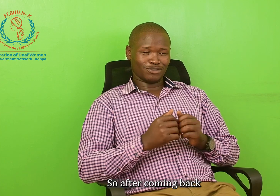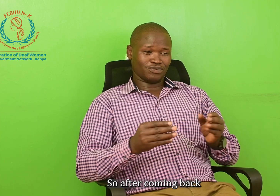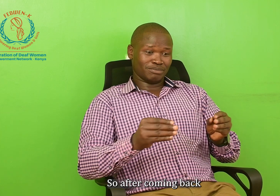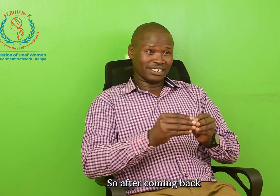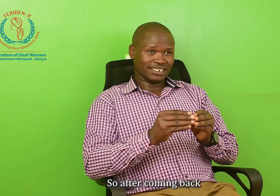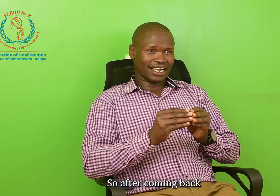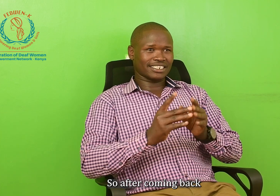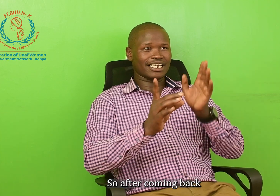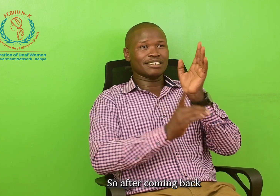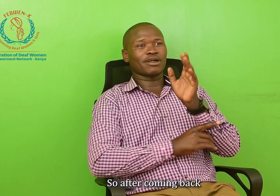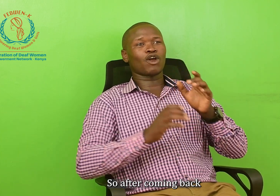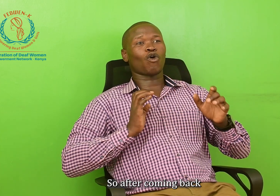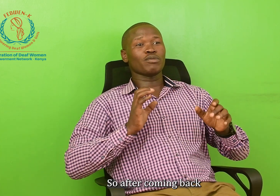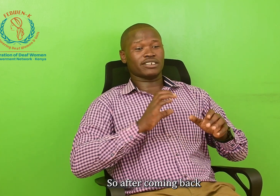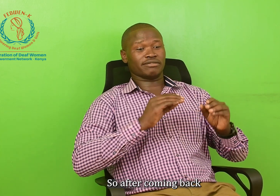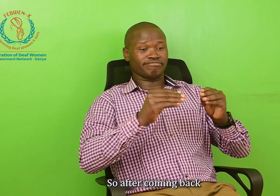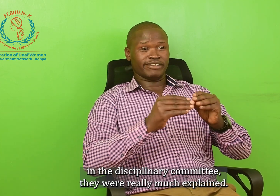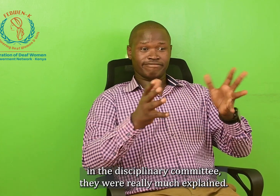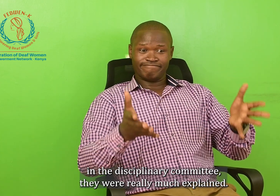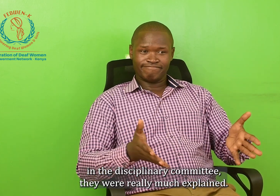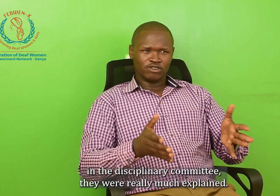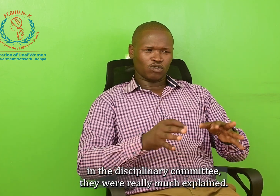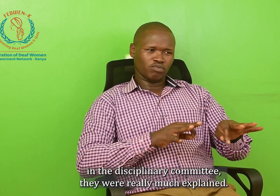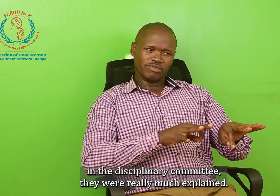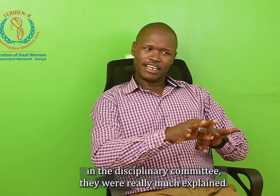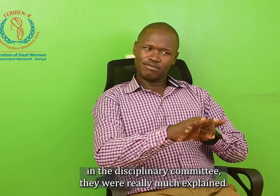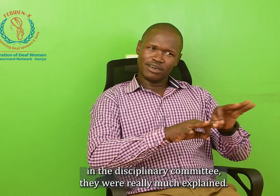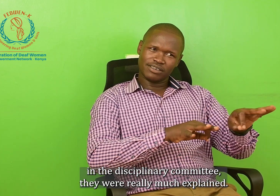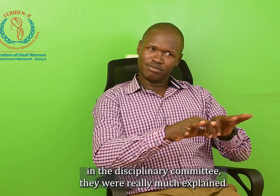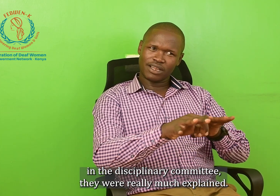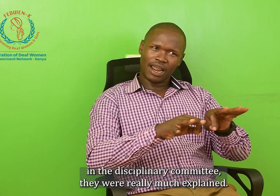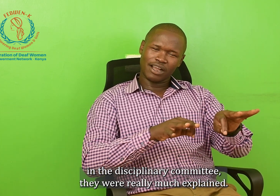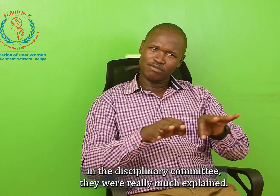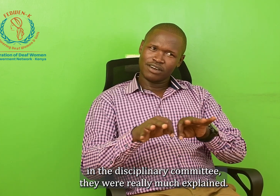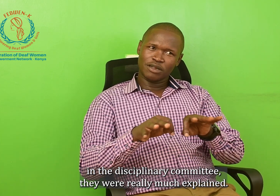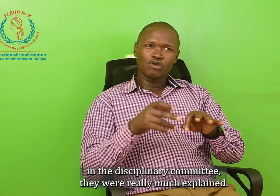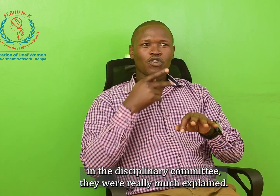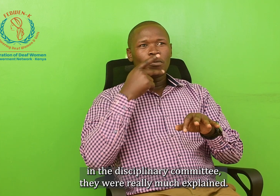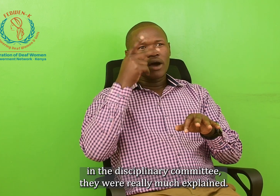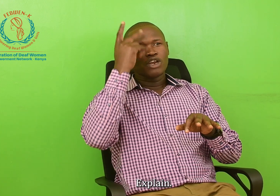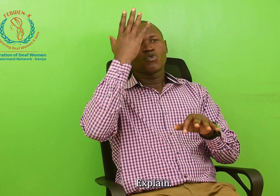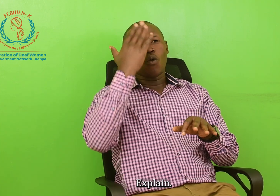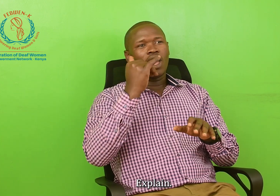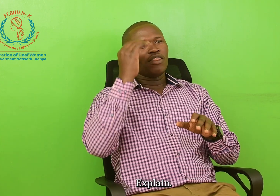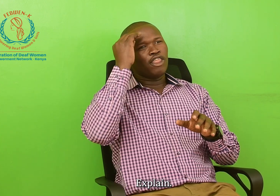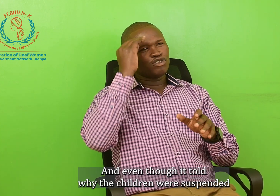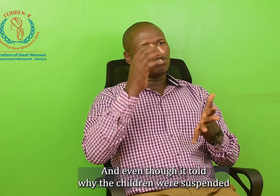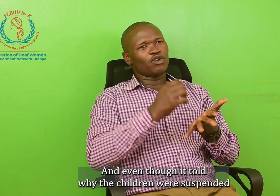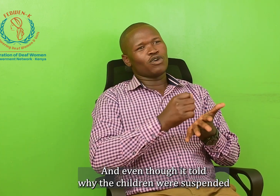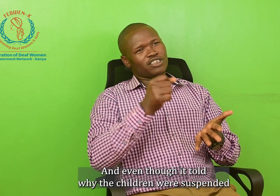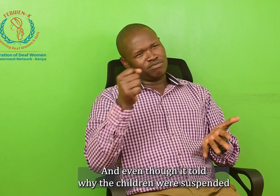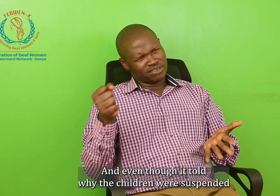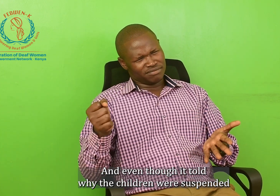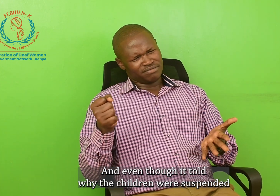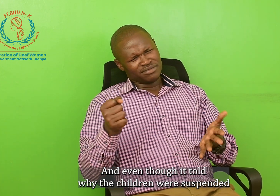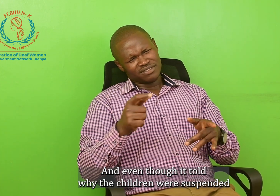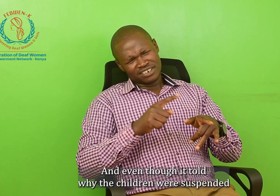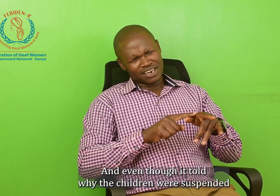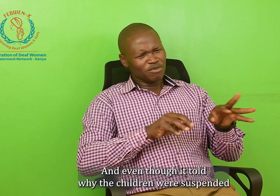after coming back, in the disciplinary committee, they were really much explained, and even they were told why